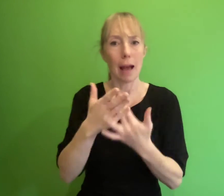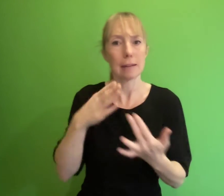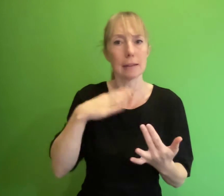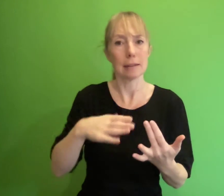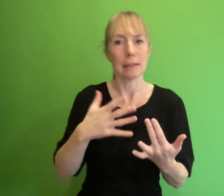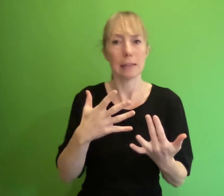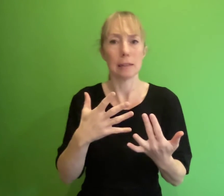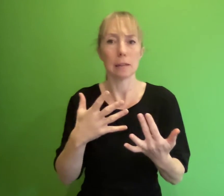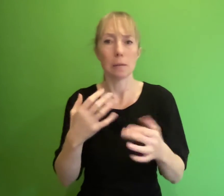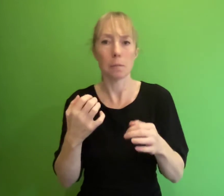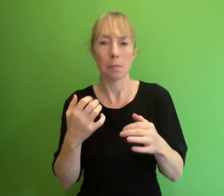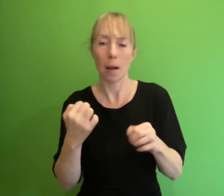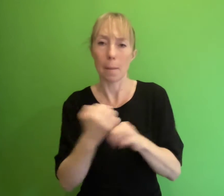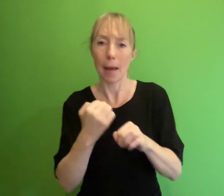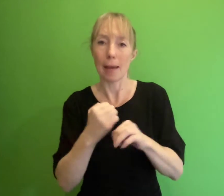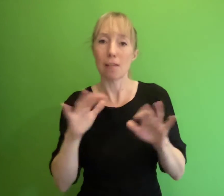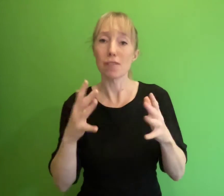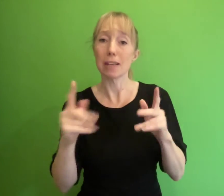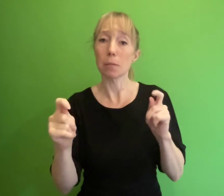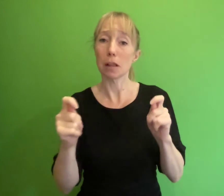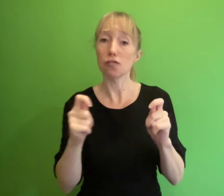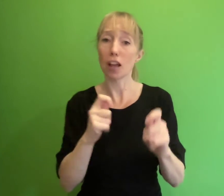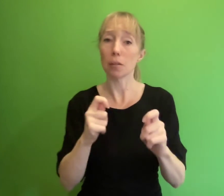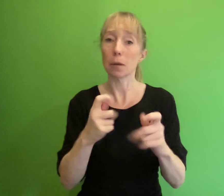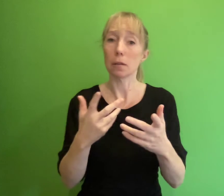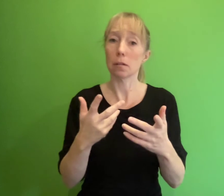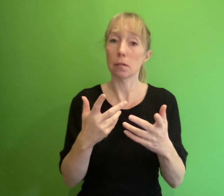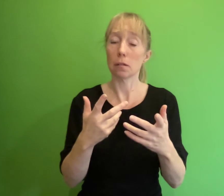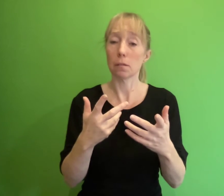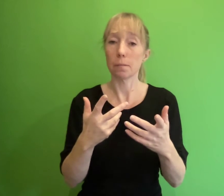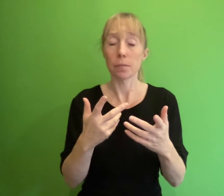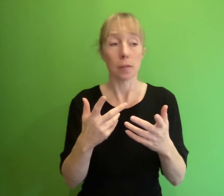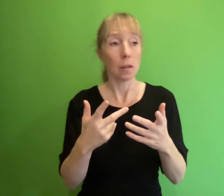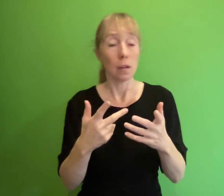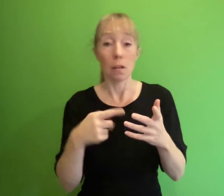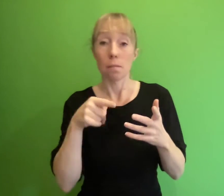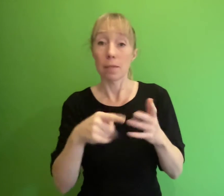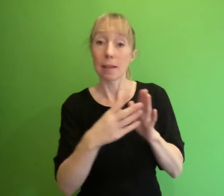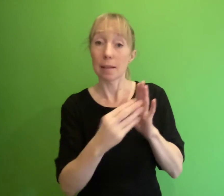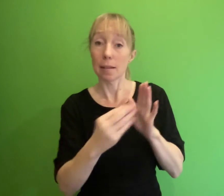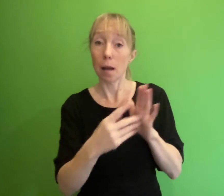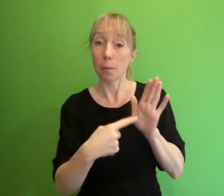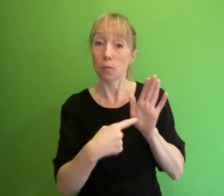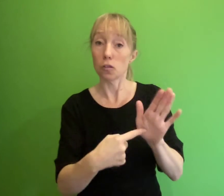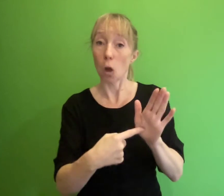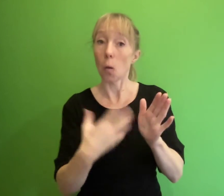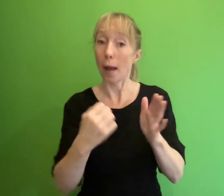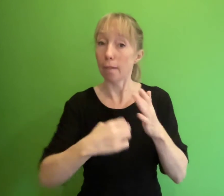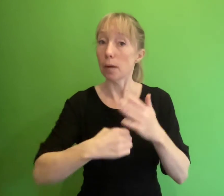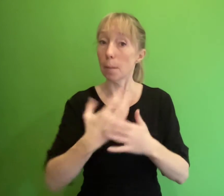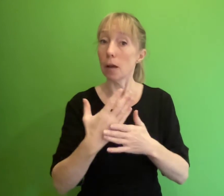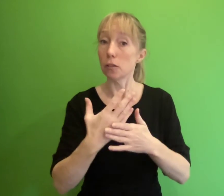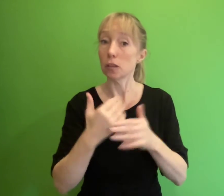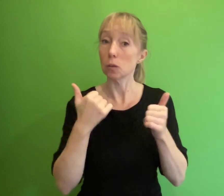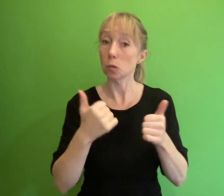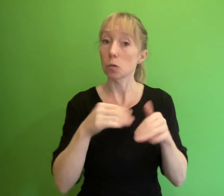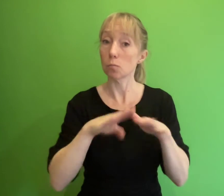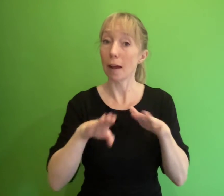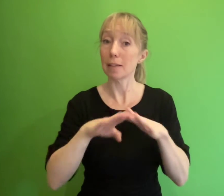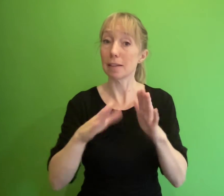manner. The following examples show that there is emerging good practice in the literature sector. Currently, it is